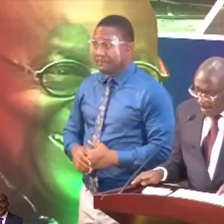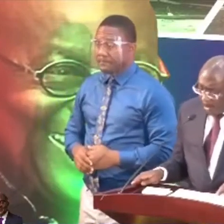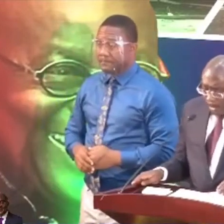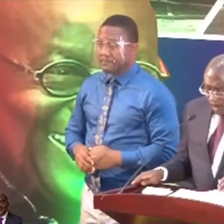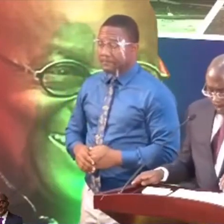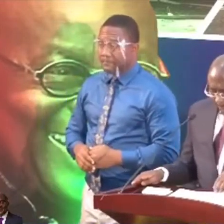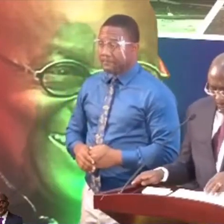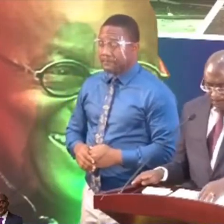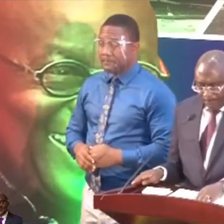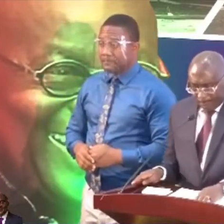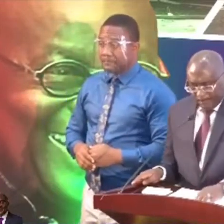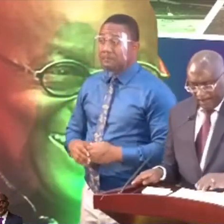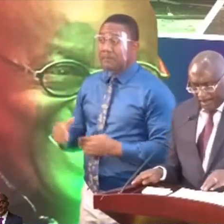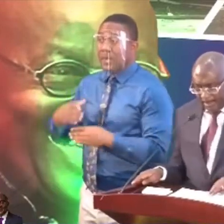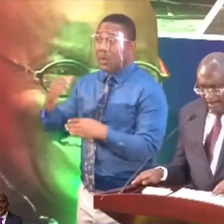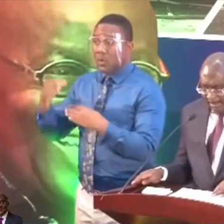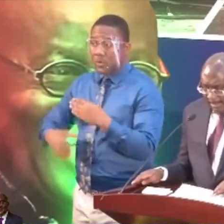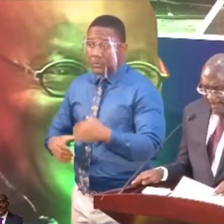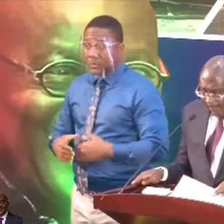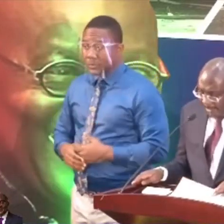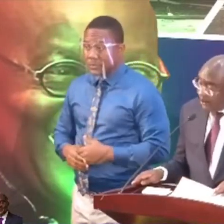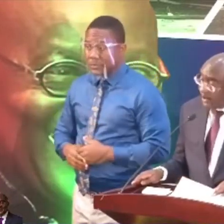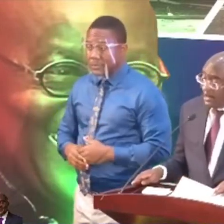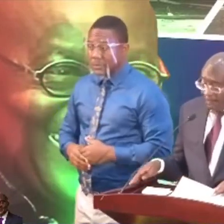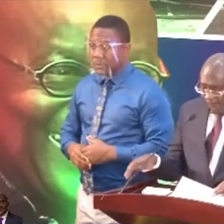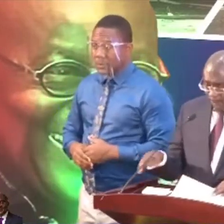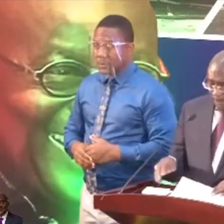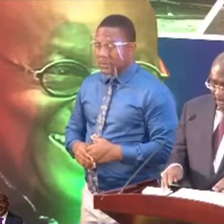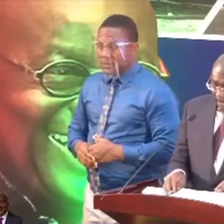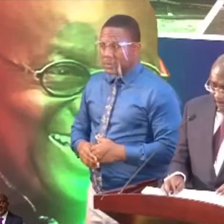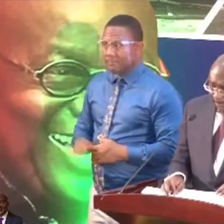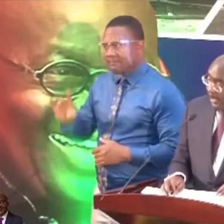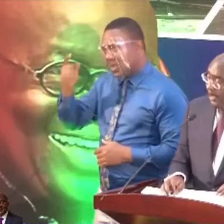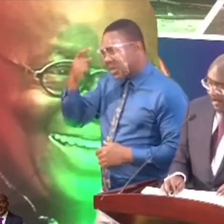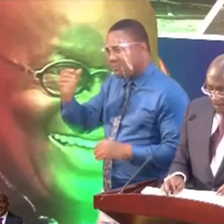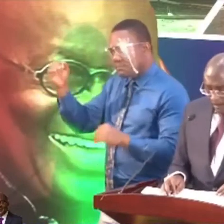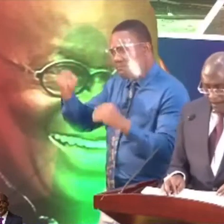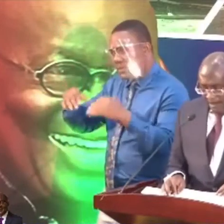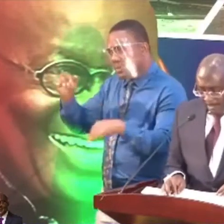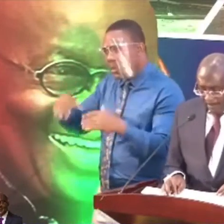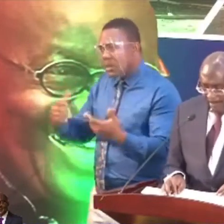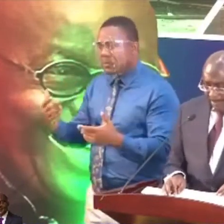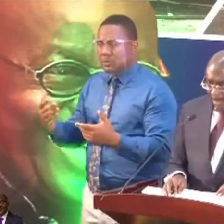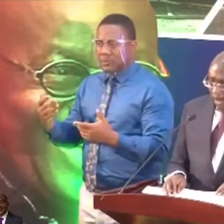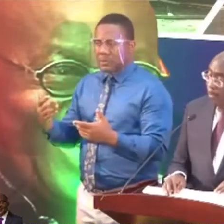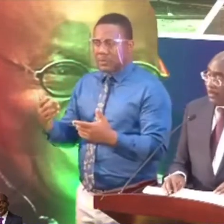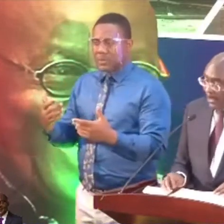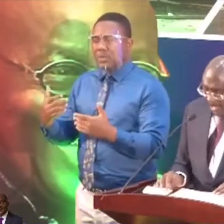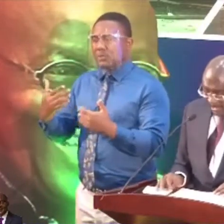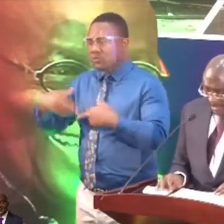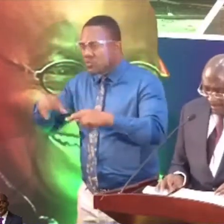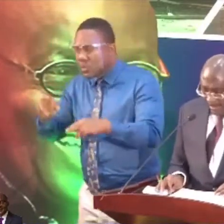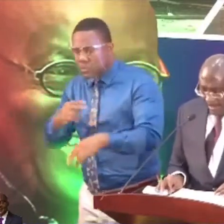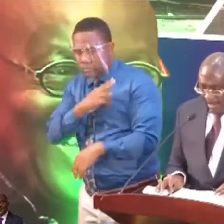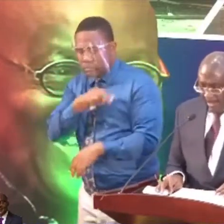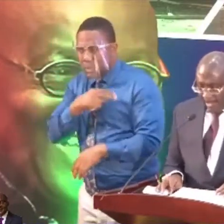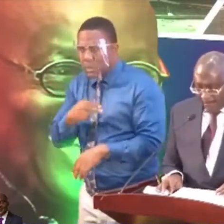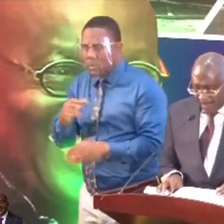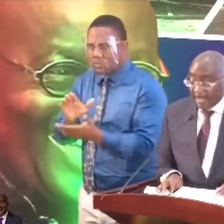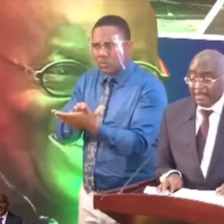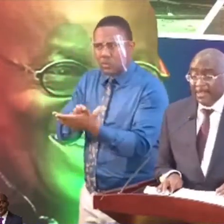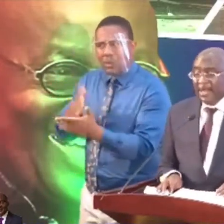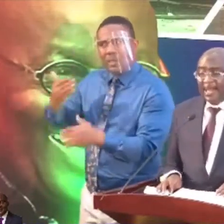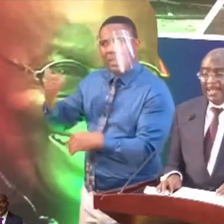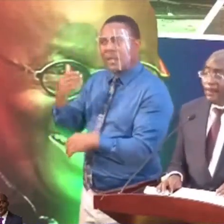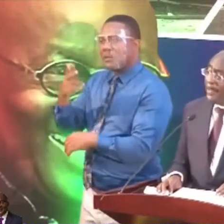in conclusion, the investment in infrastructure by the MPP government over the last 3.5